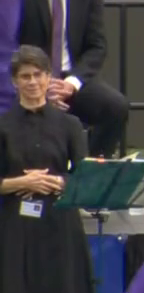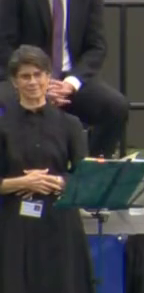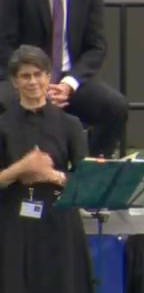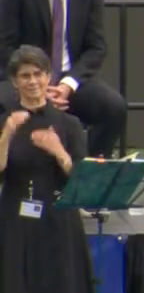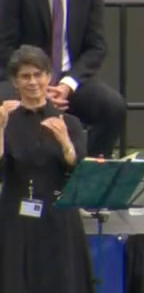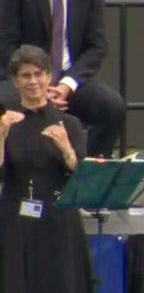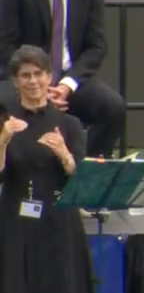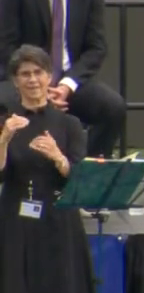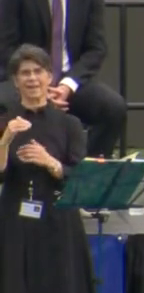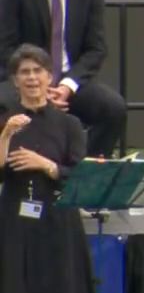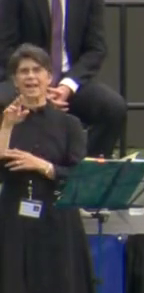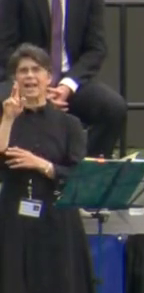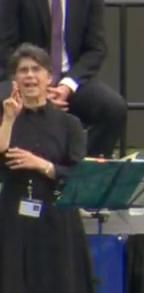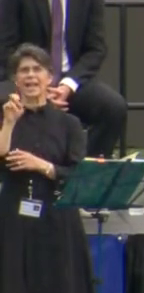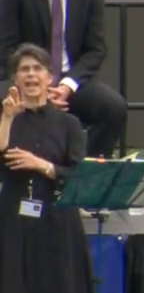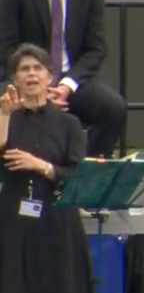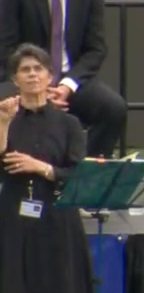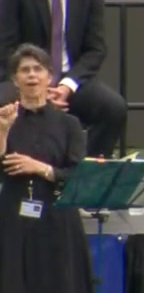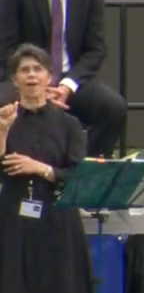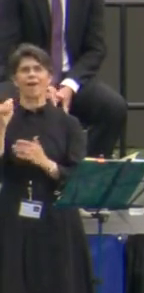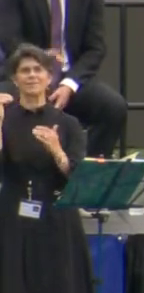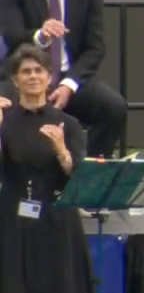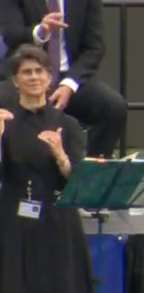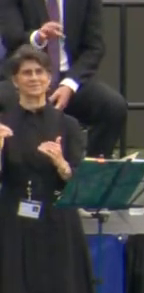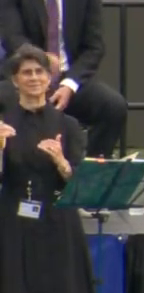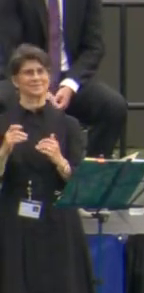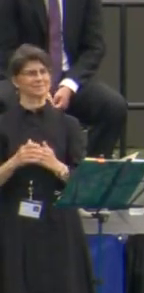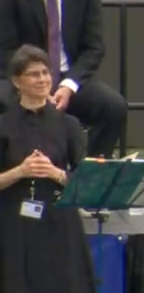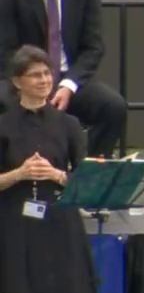Clara Fessmeyer.